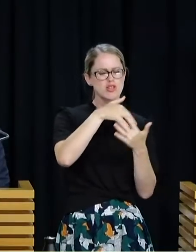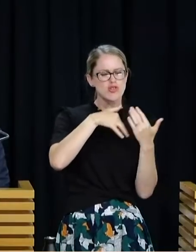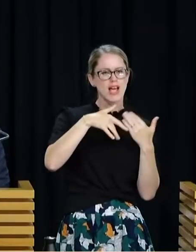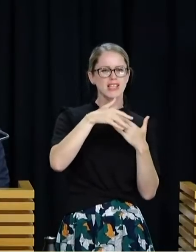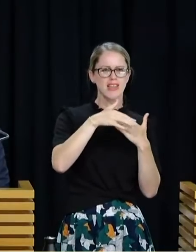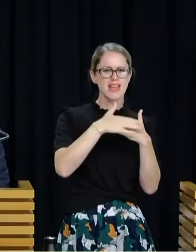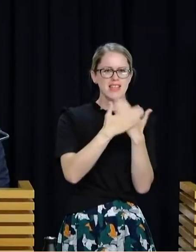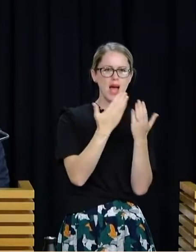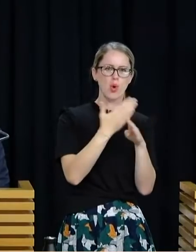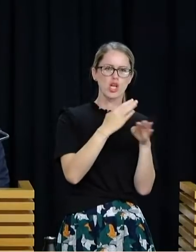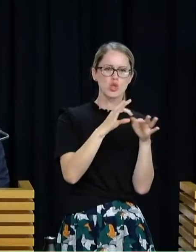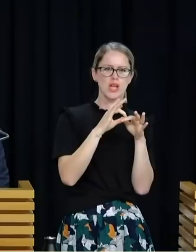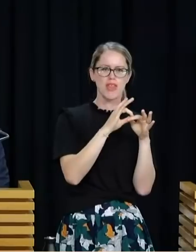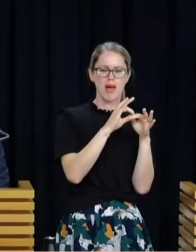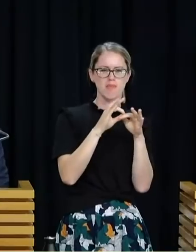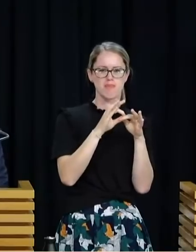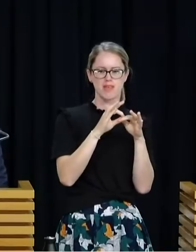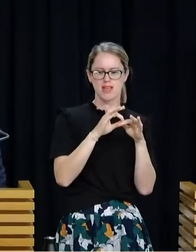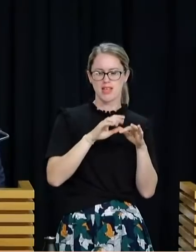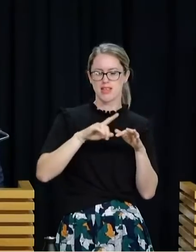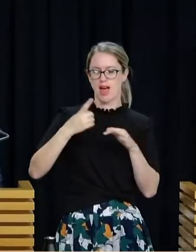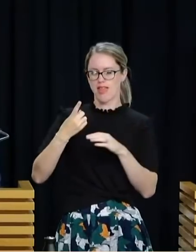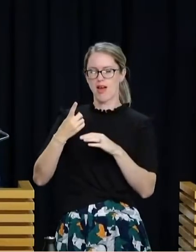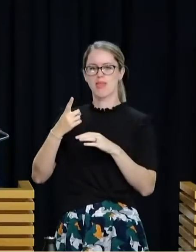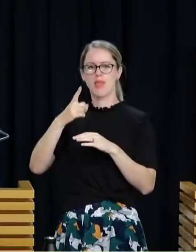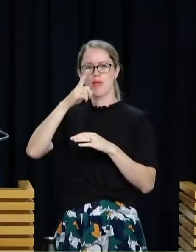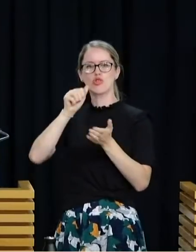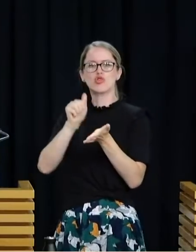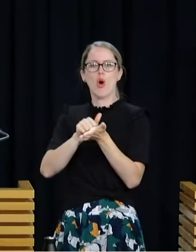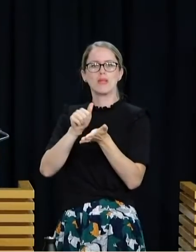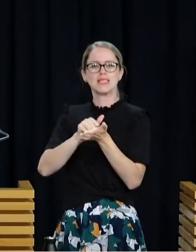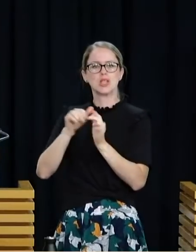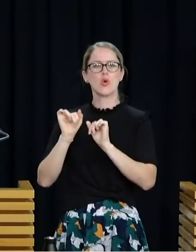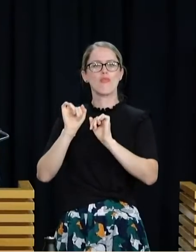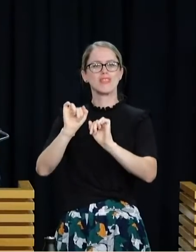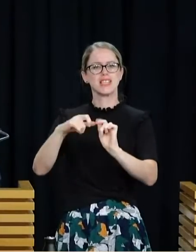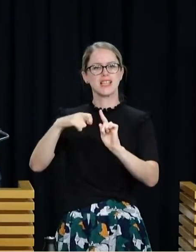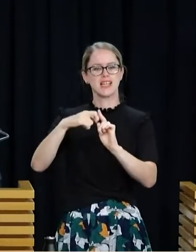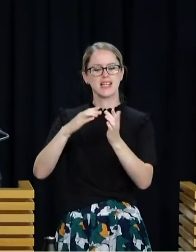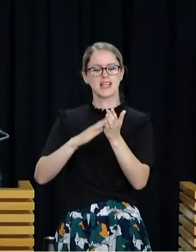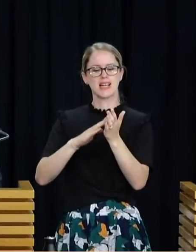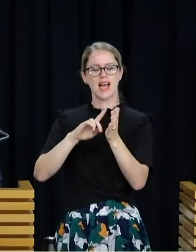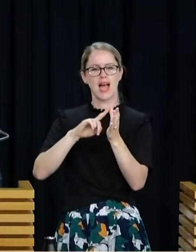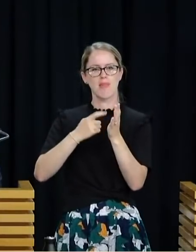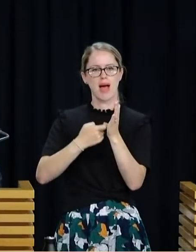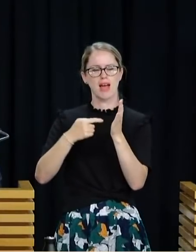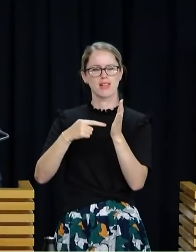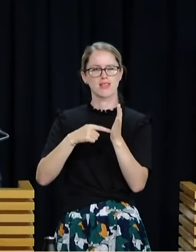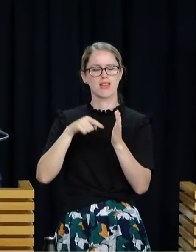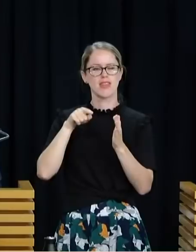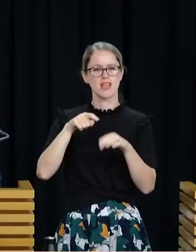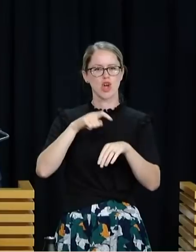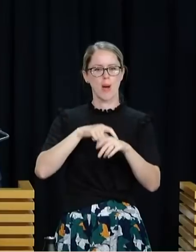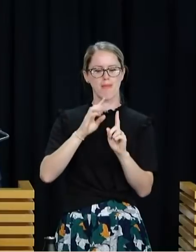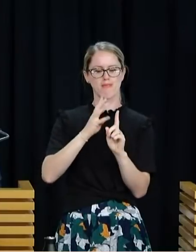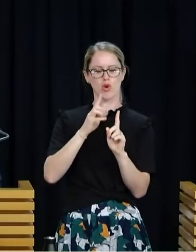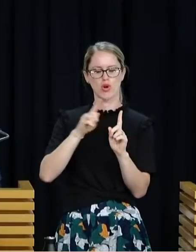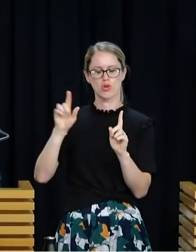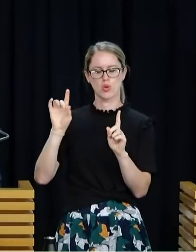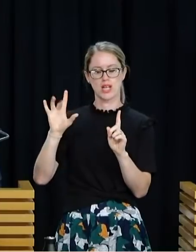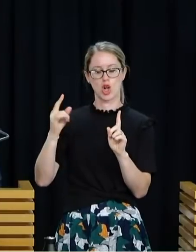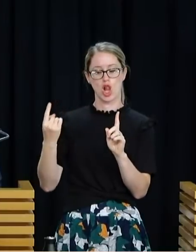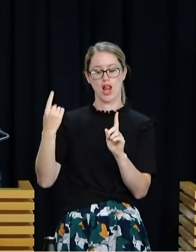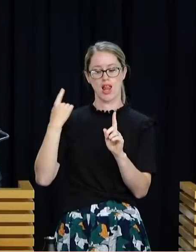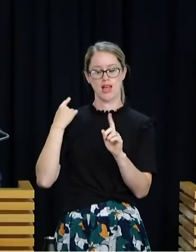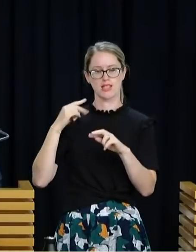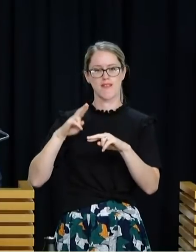the workday. The casual plus contacts, who is everybody who might have visited Kmart between the 4 p.m. and 10 p.m. last Friday